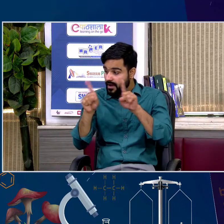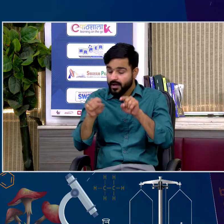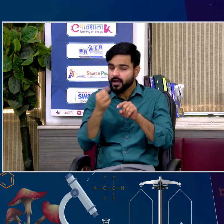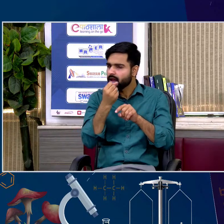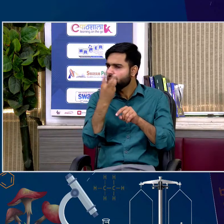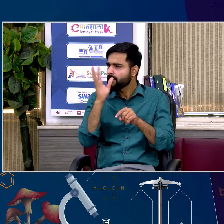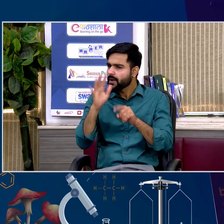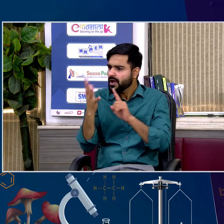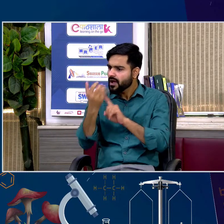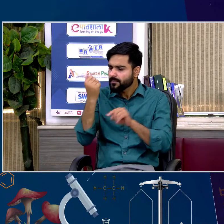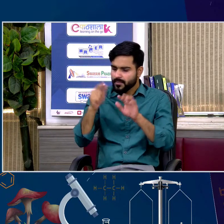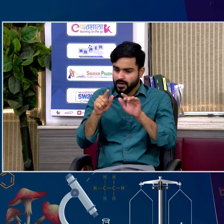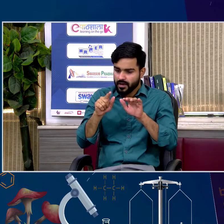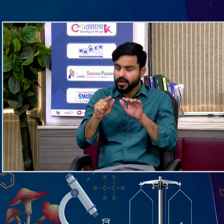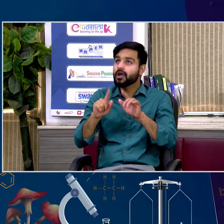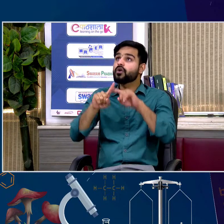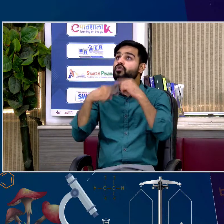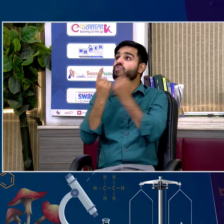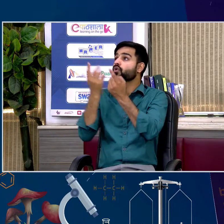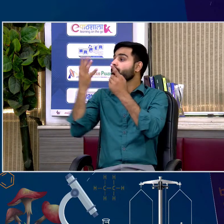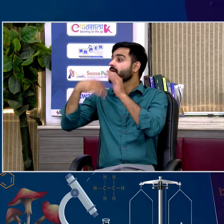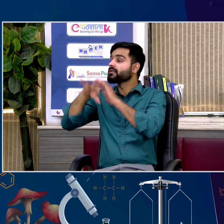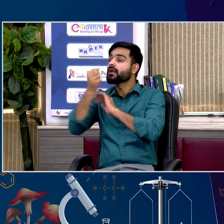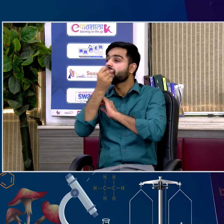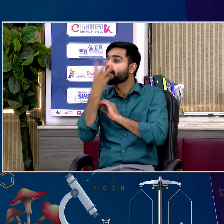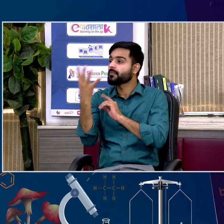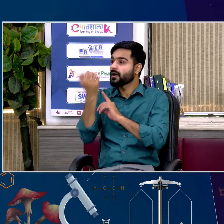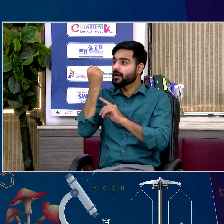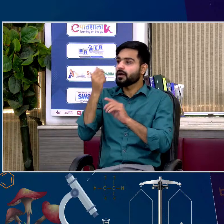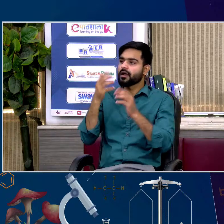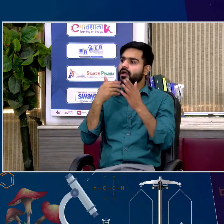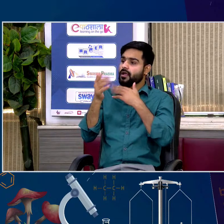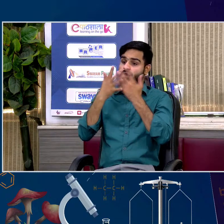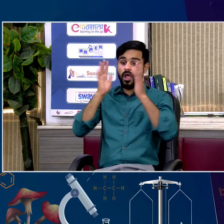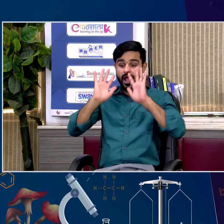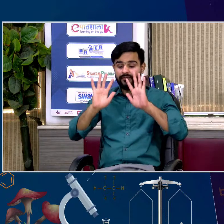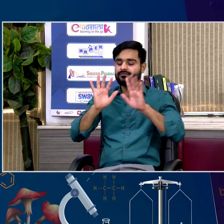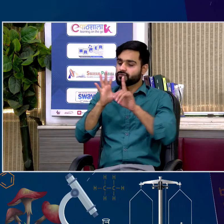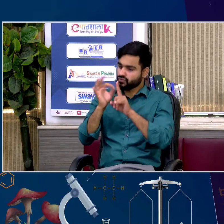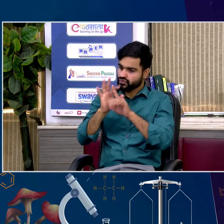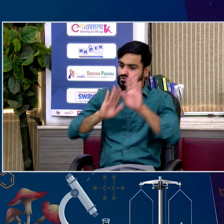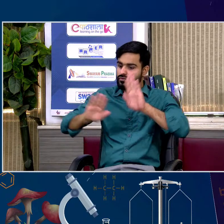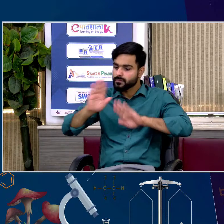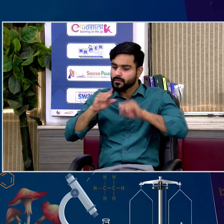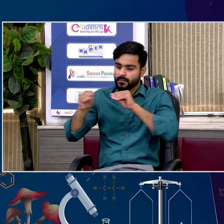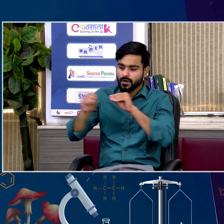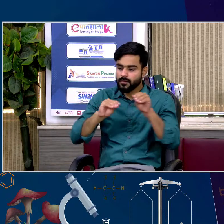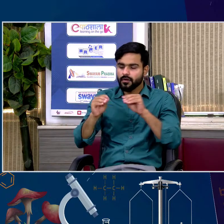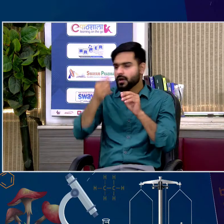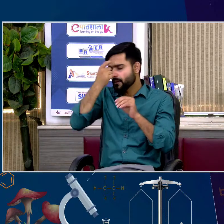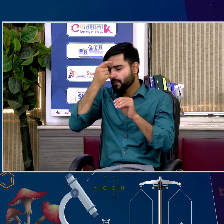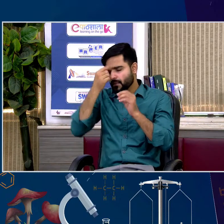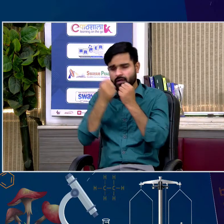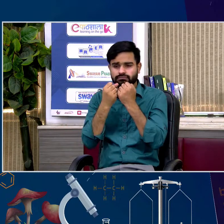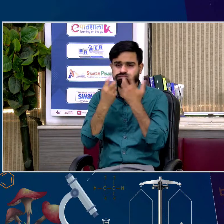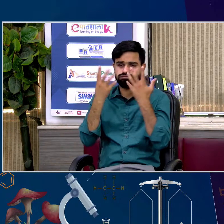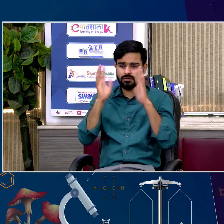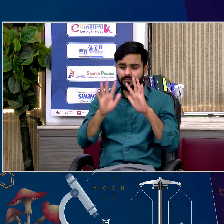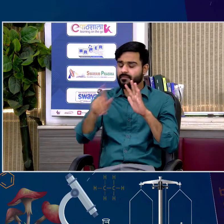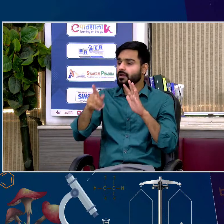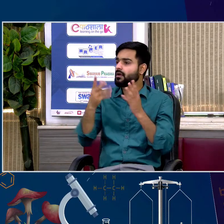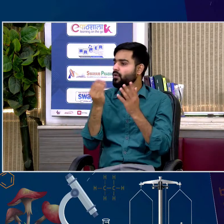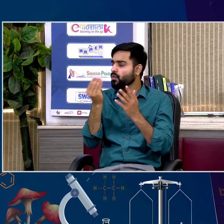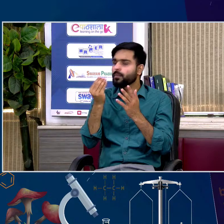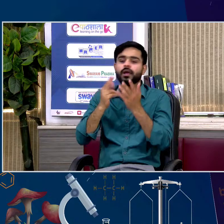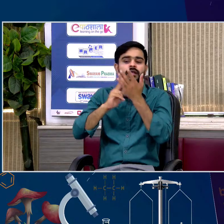that you will get from the cafeteria. So you're doing a lot of hands-on learning. Do a lot of problem solving. It is not something that will